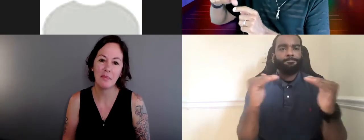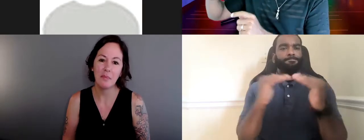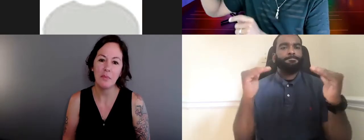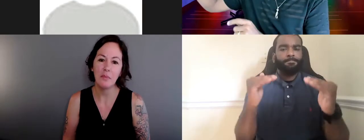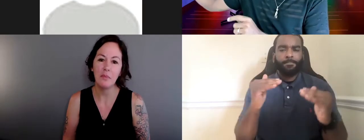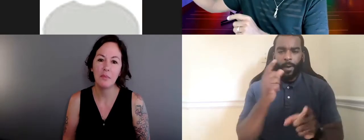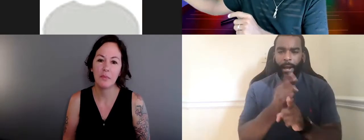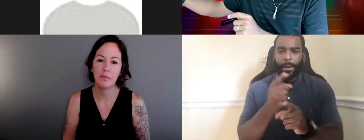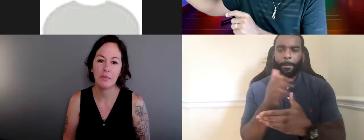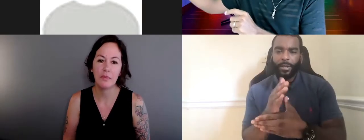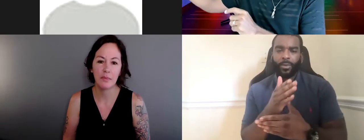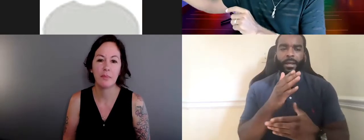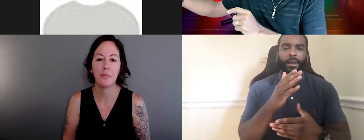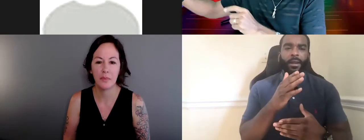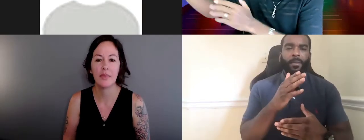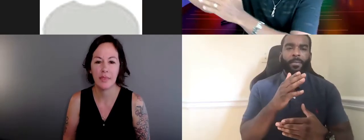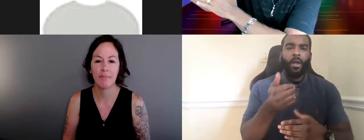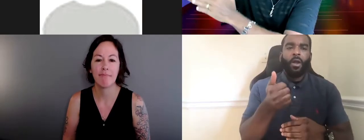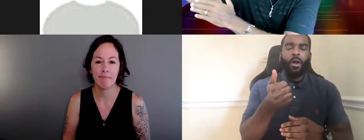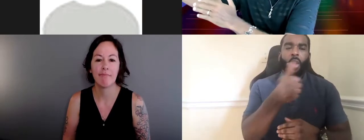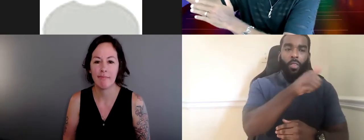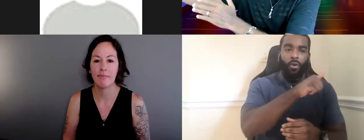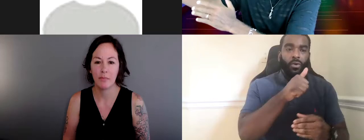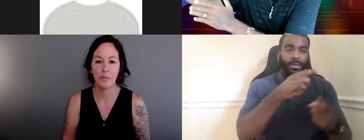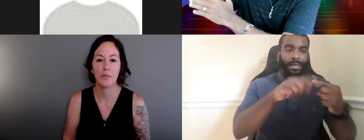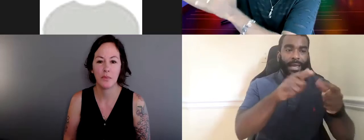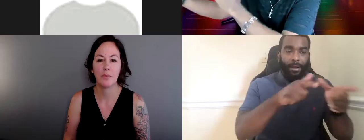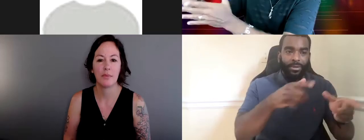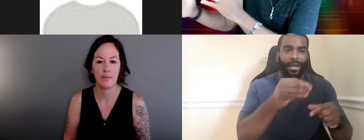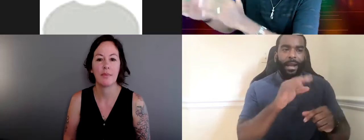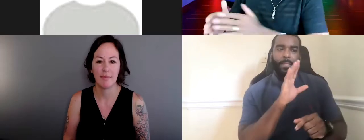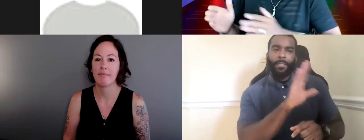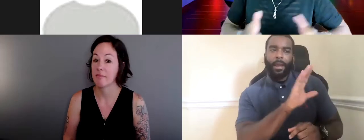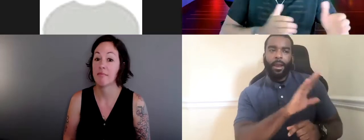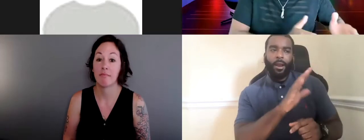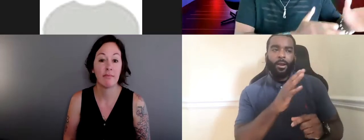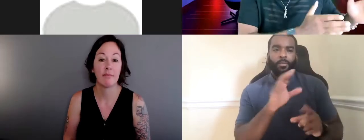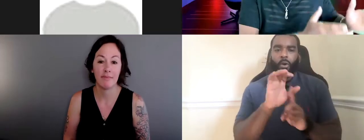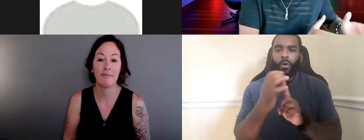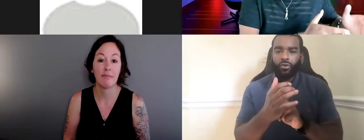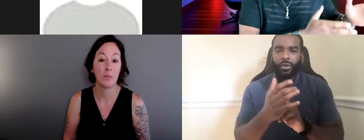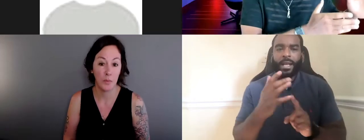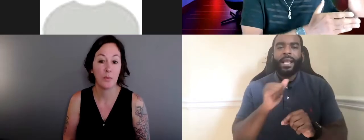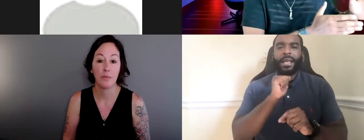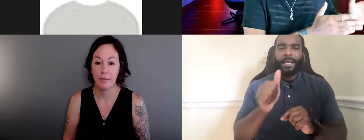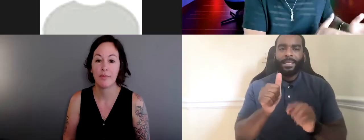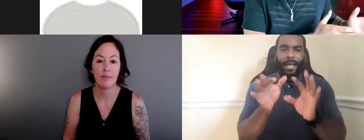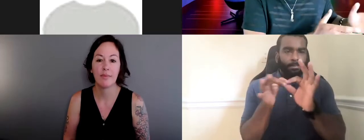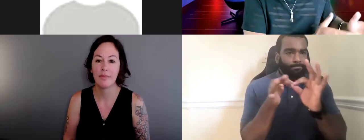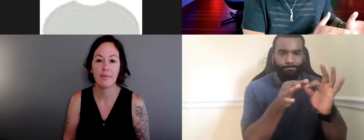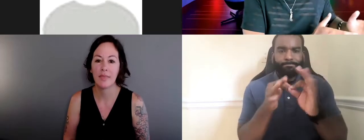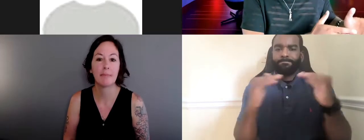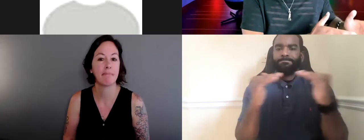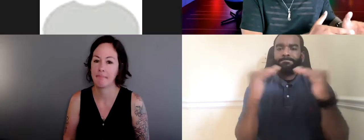saying, between other sign languages and their resident cultures. Like it's not a tie-in to that